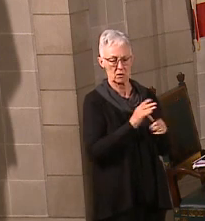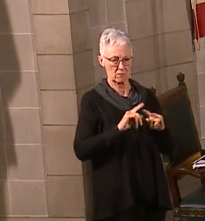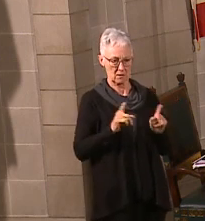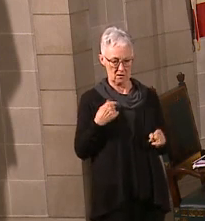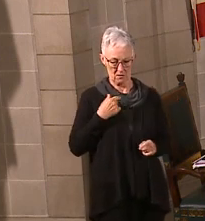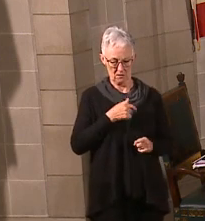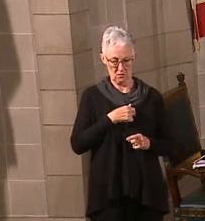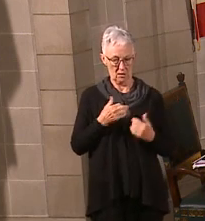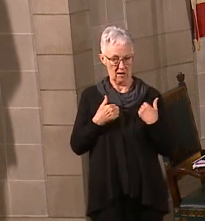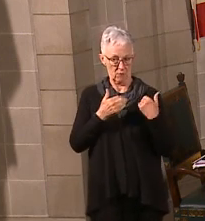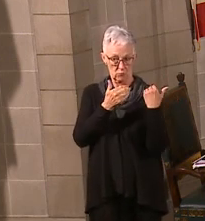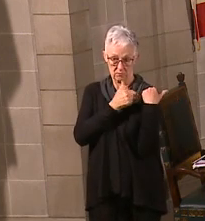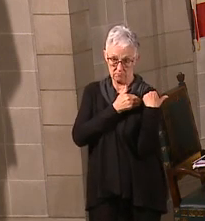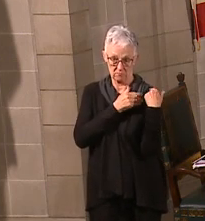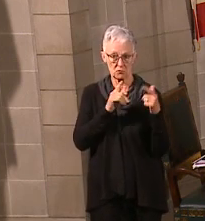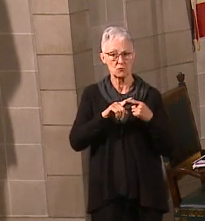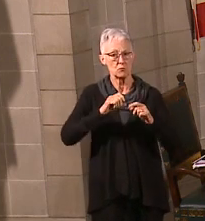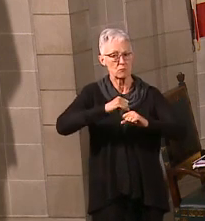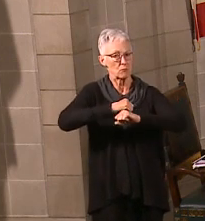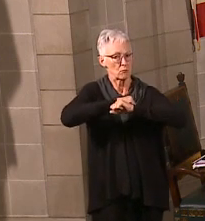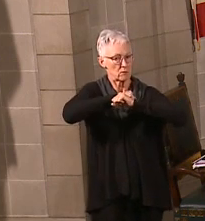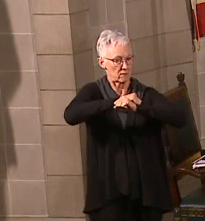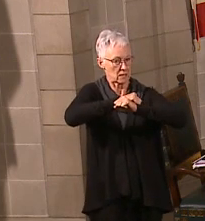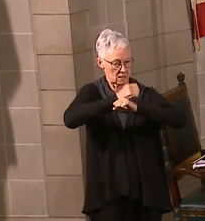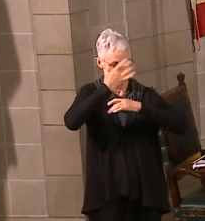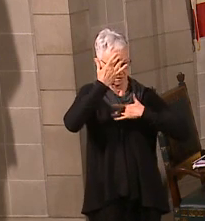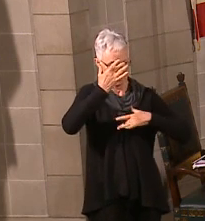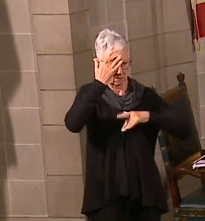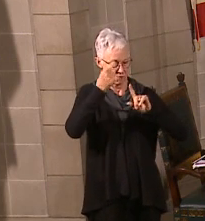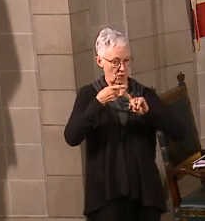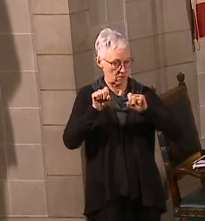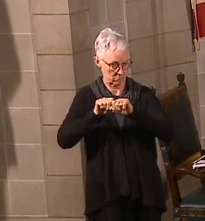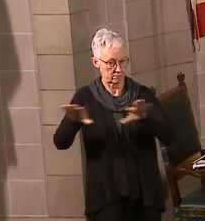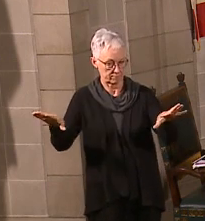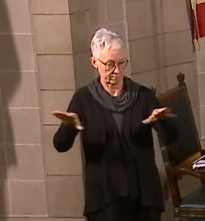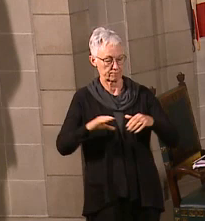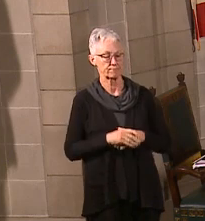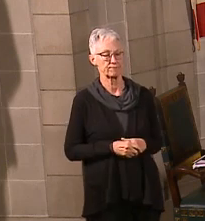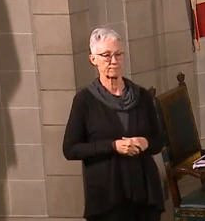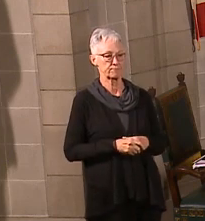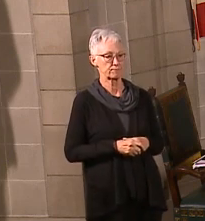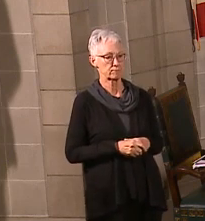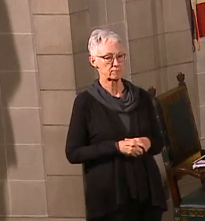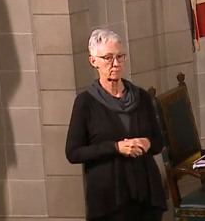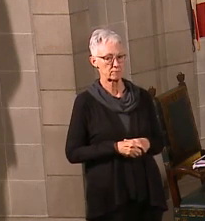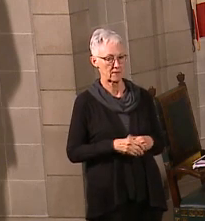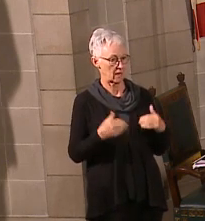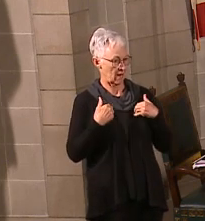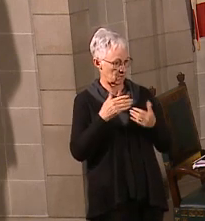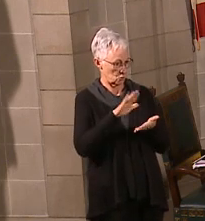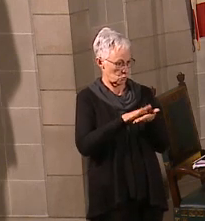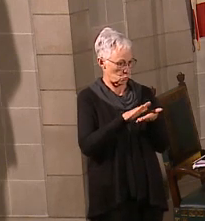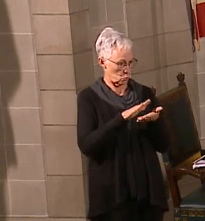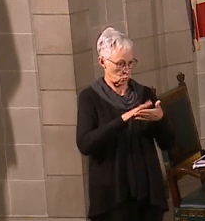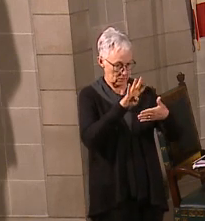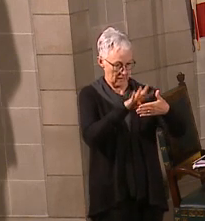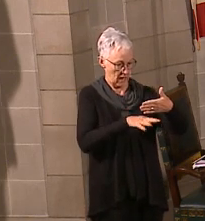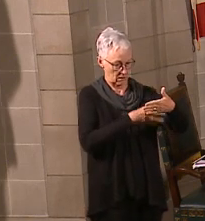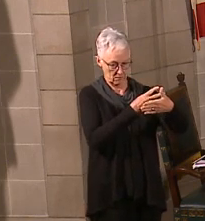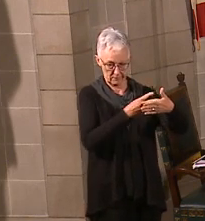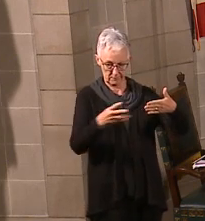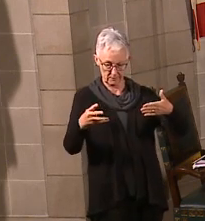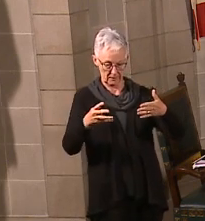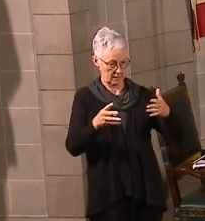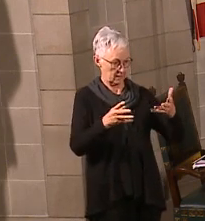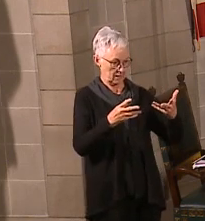spread. And I think that common sense approach will make us go a long way. Schools are also ending their year. We have school calendars that are not all consistent across